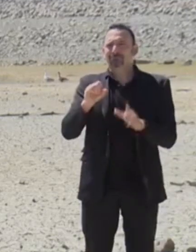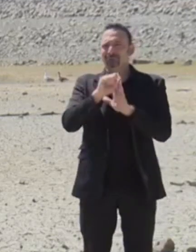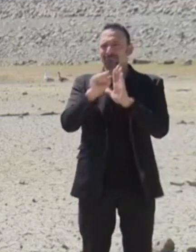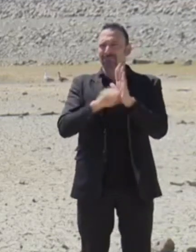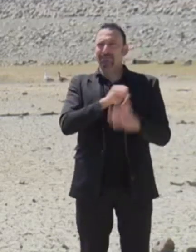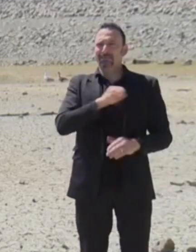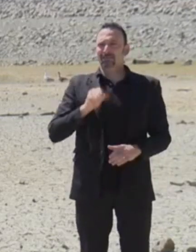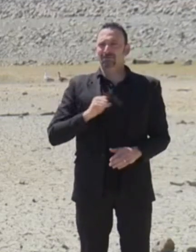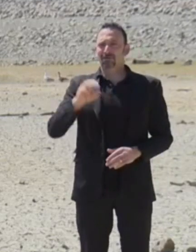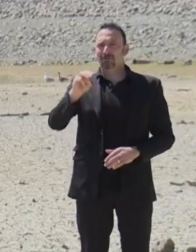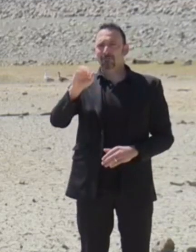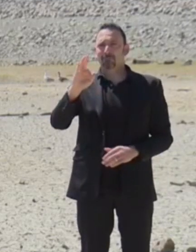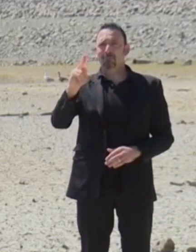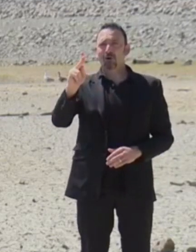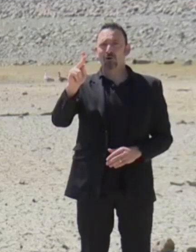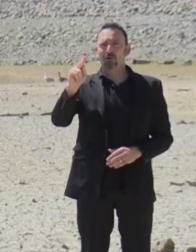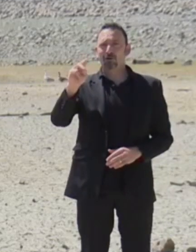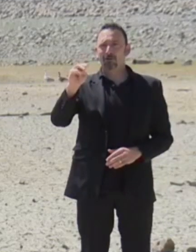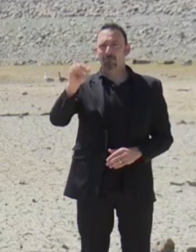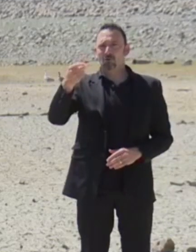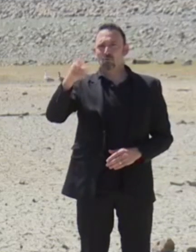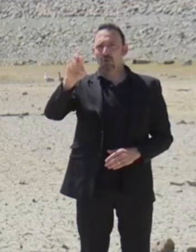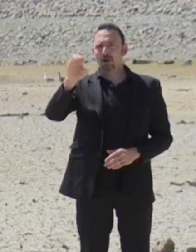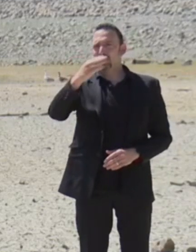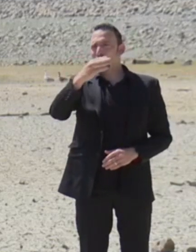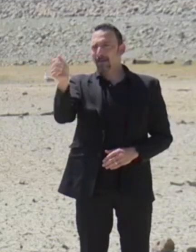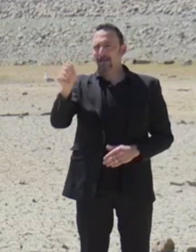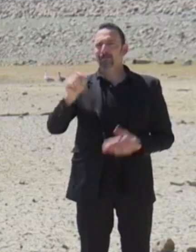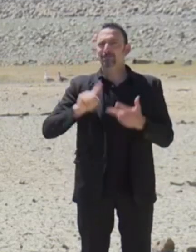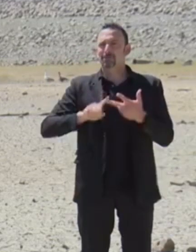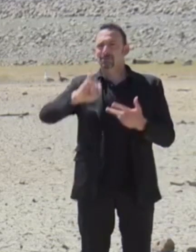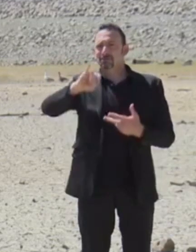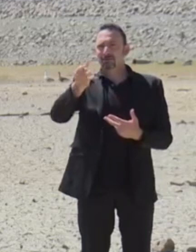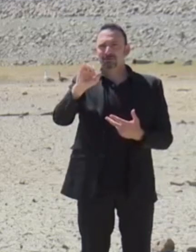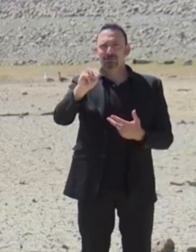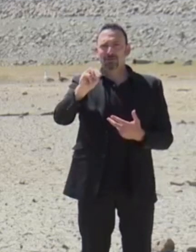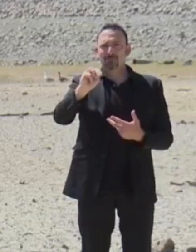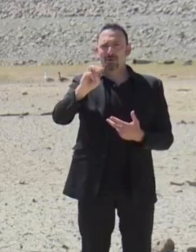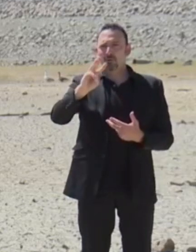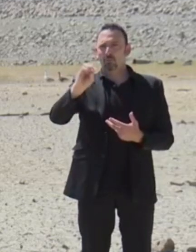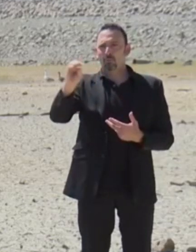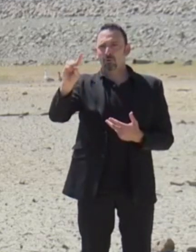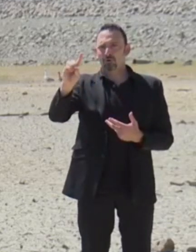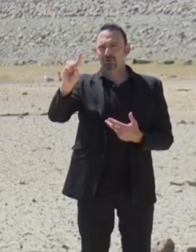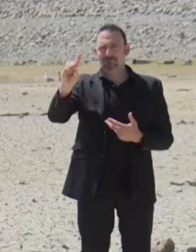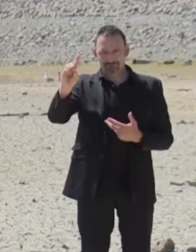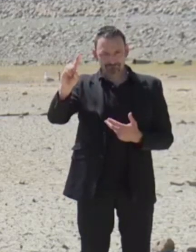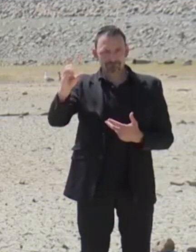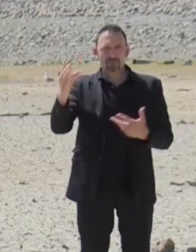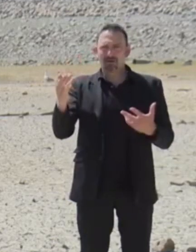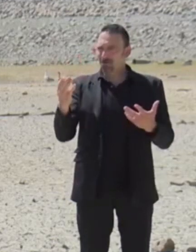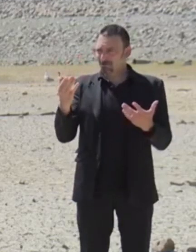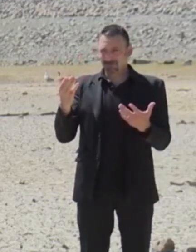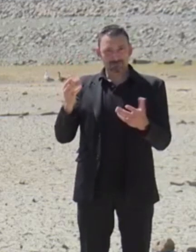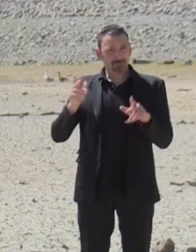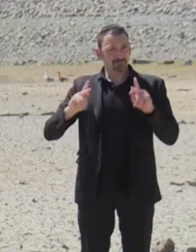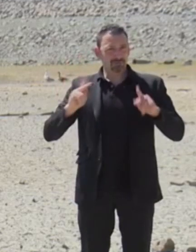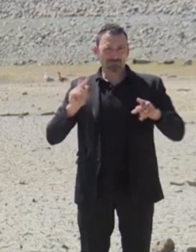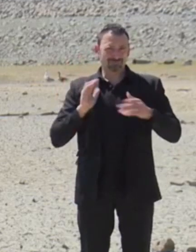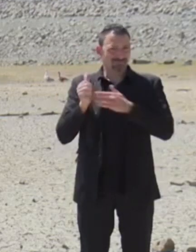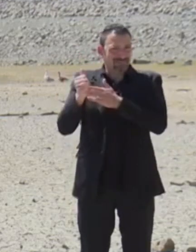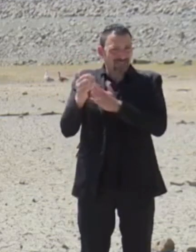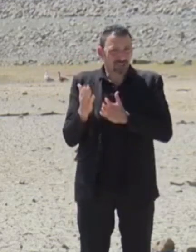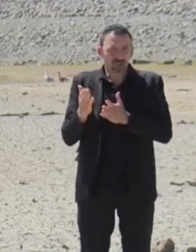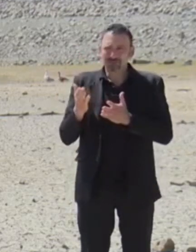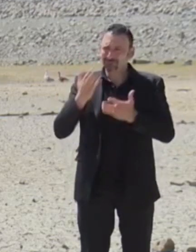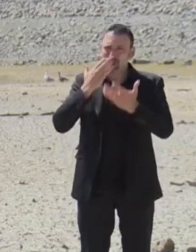and Assemblyman Jim Wood for being here with us today. These two are incredible leaders. They've demonstrated on fire and now on